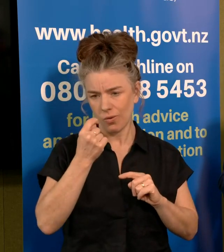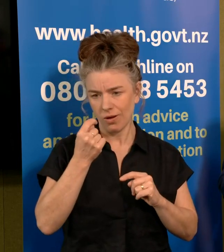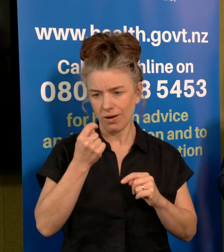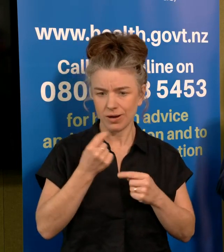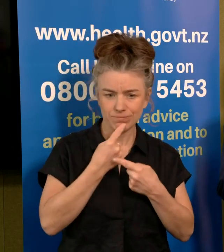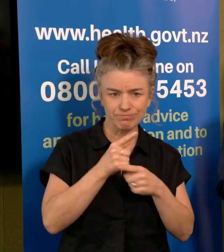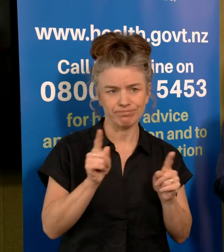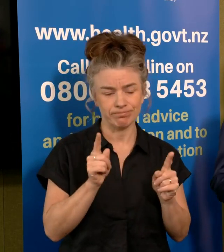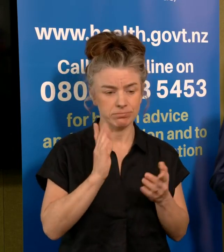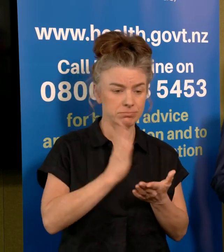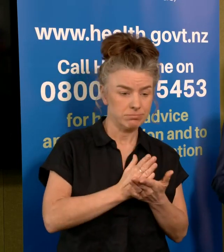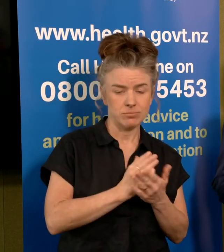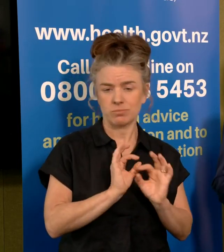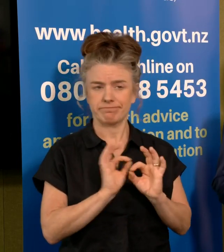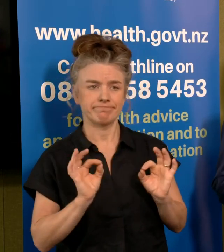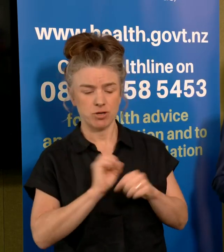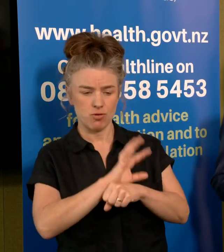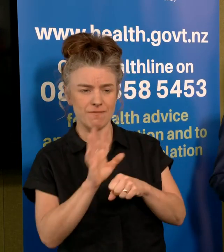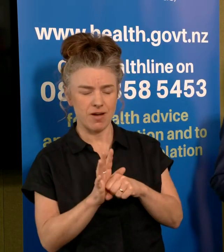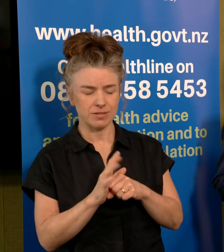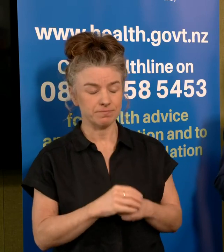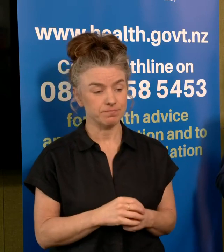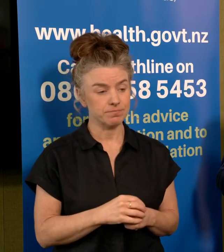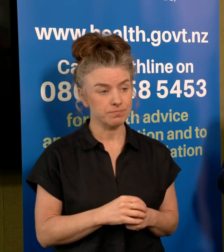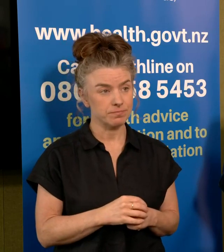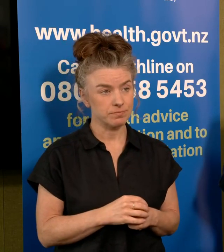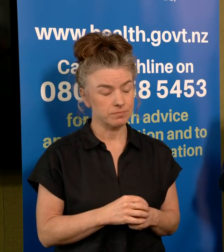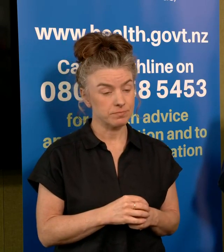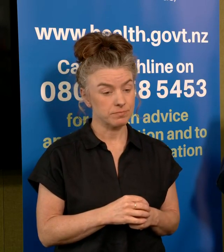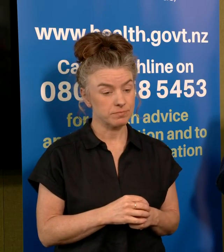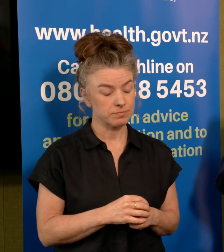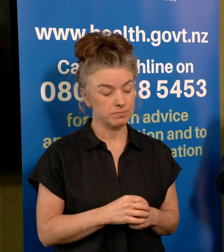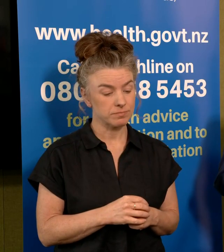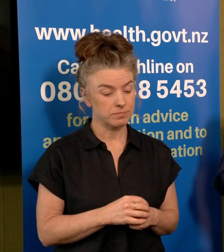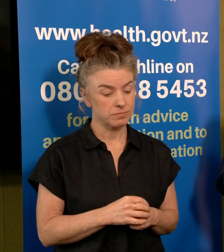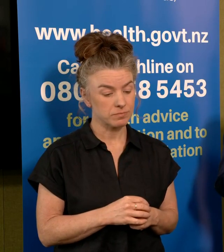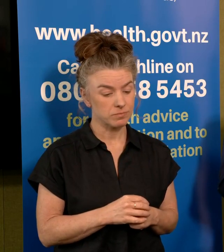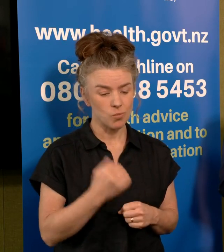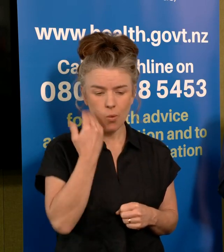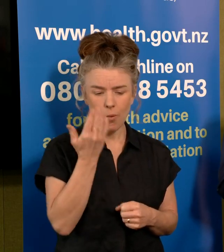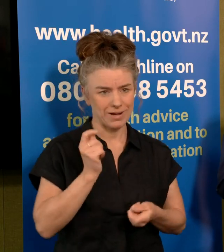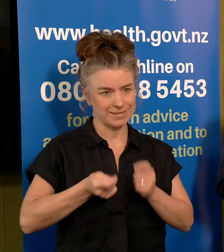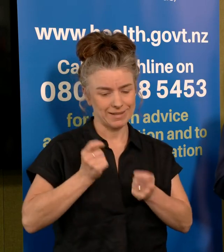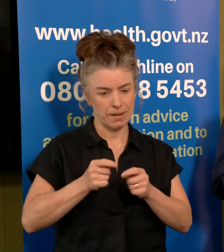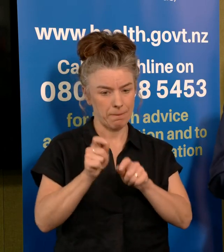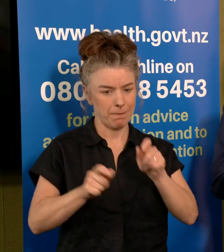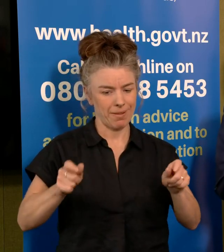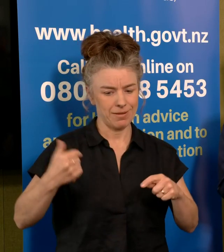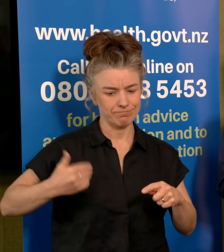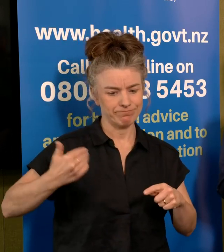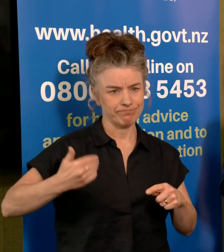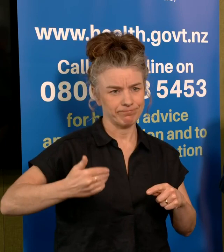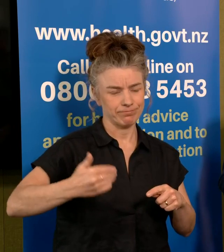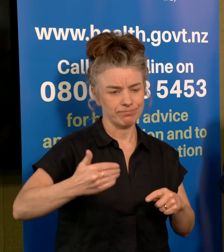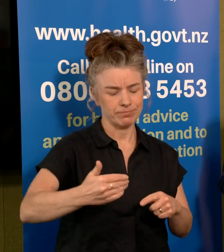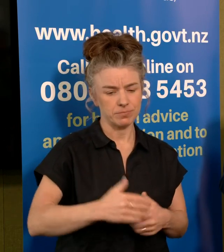that test either way. But it's important to emphasise again that there is constantly a number of tests underway, and we would